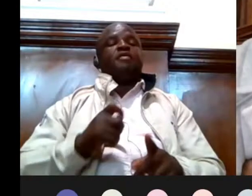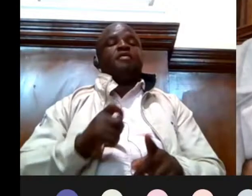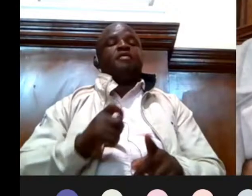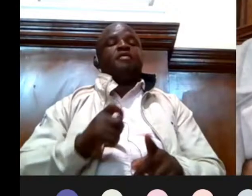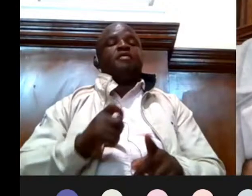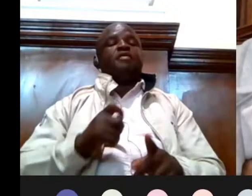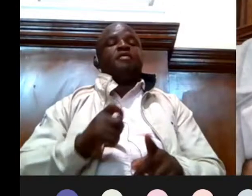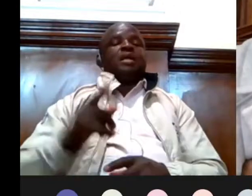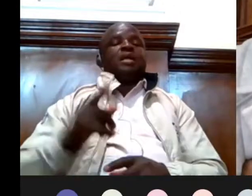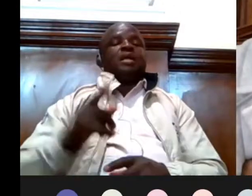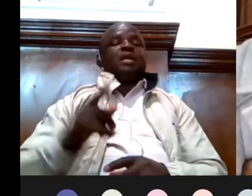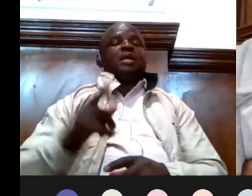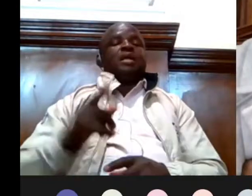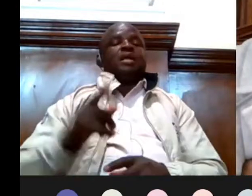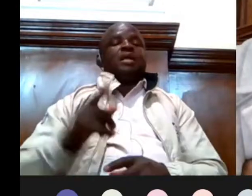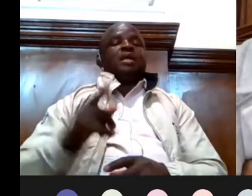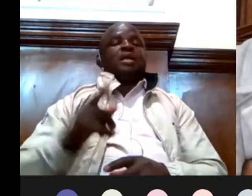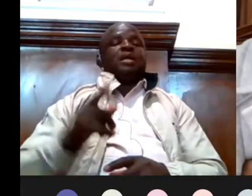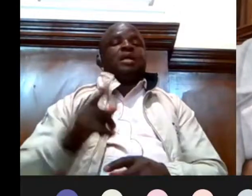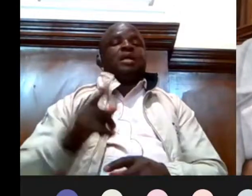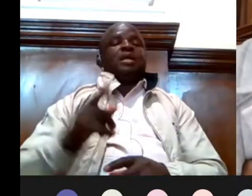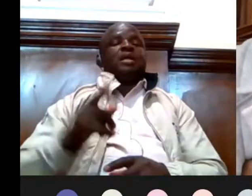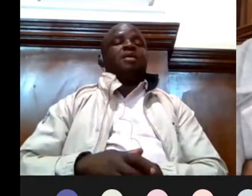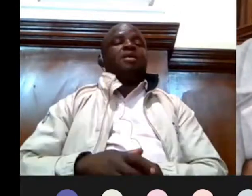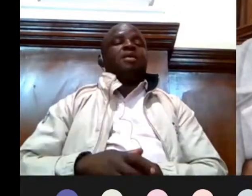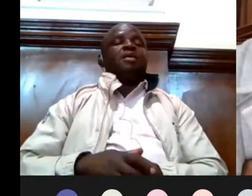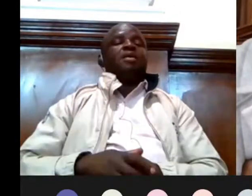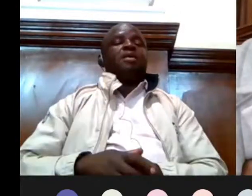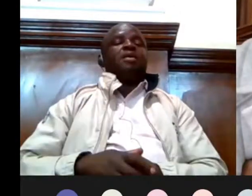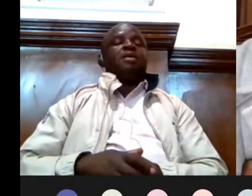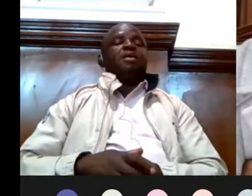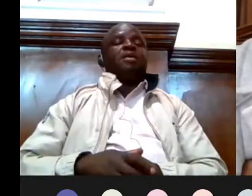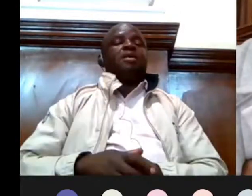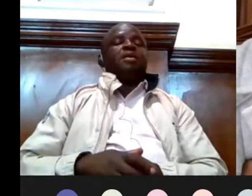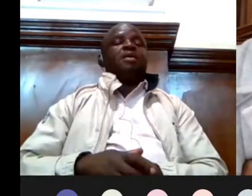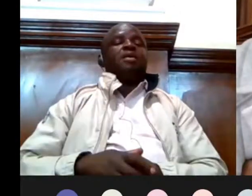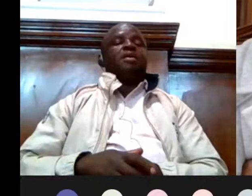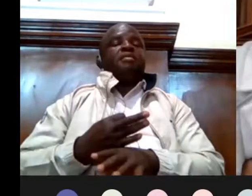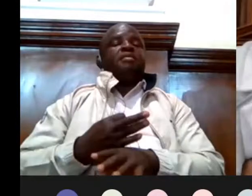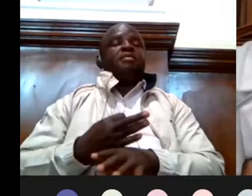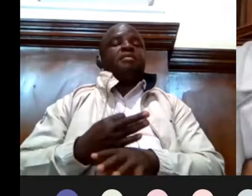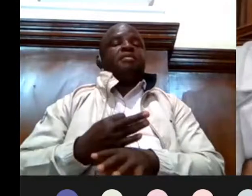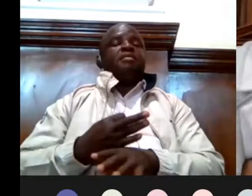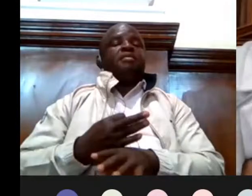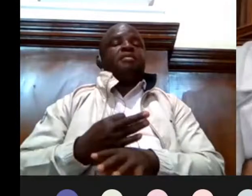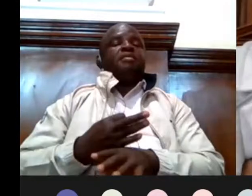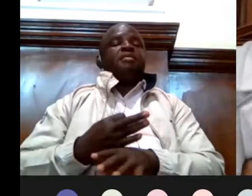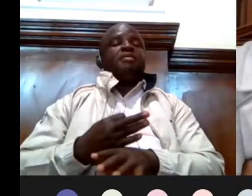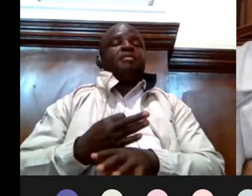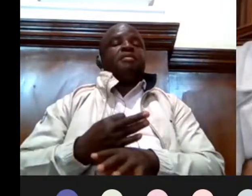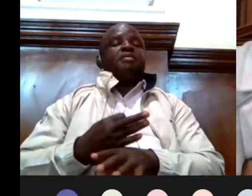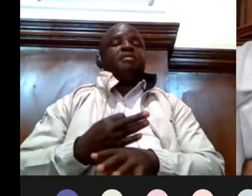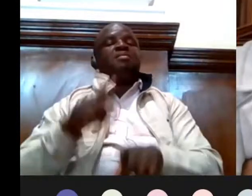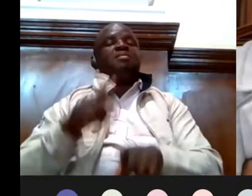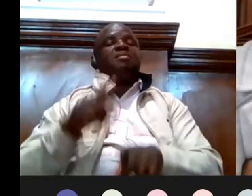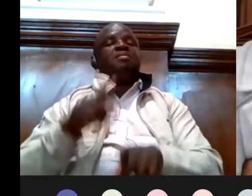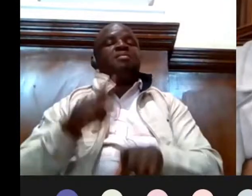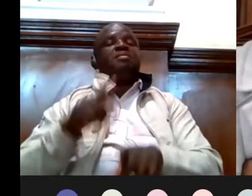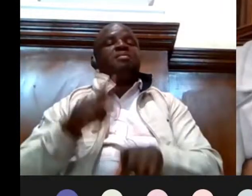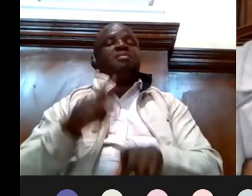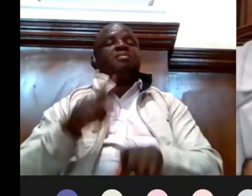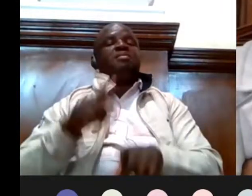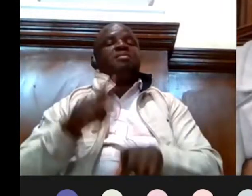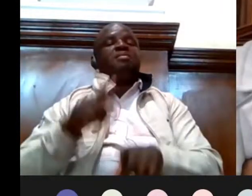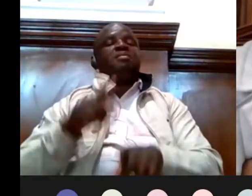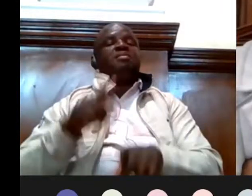bitsa bontate. Ke soba ho na le batho ba ileng bontate bao e leng hore they deserve to be called ntate. But on this manner,